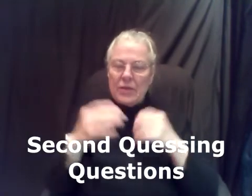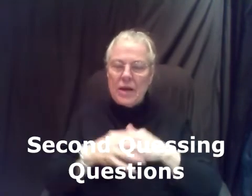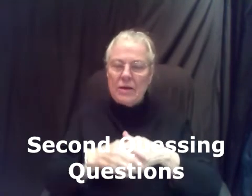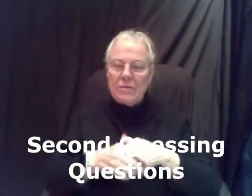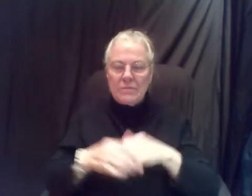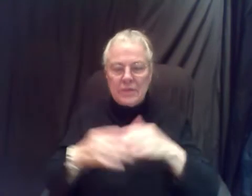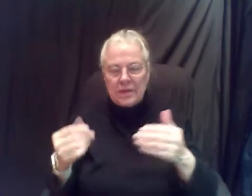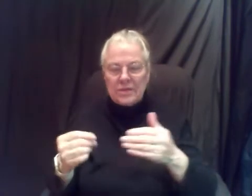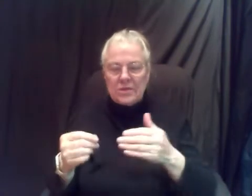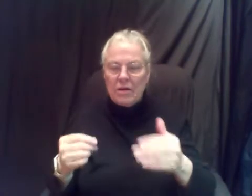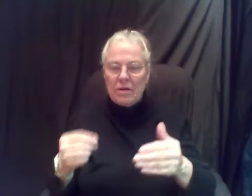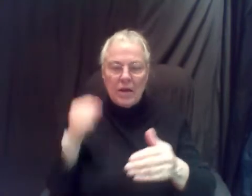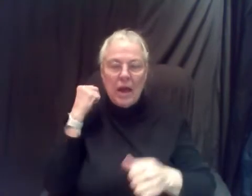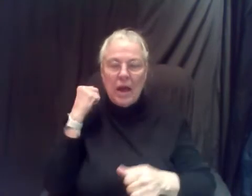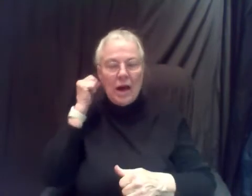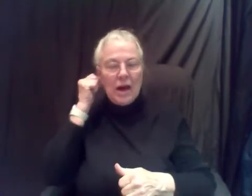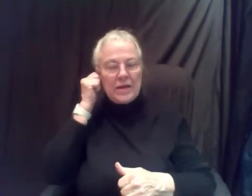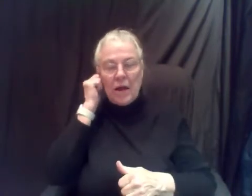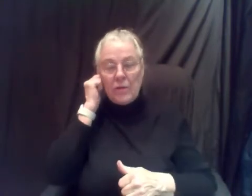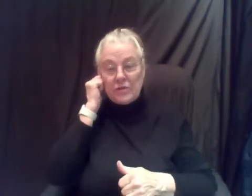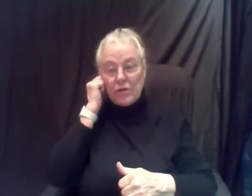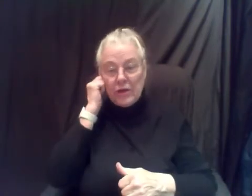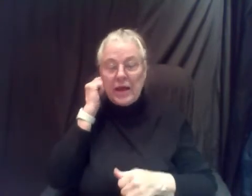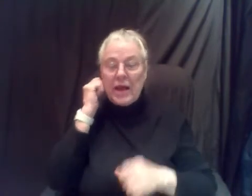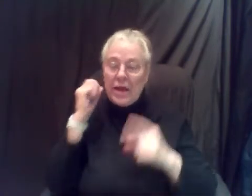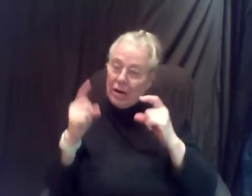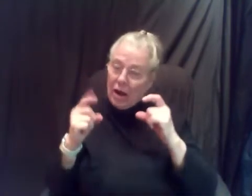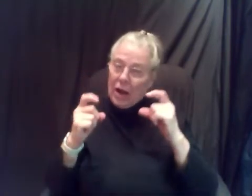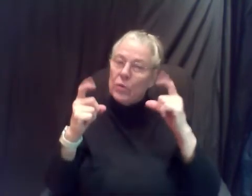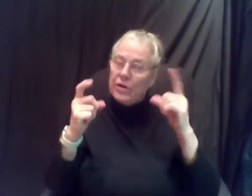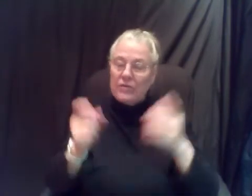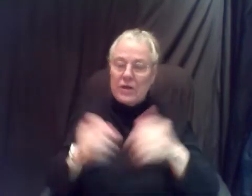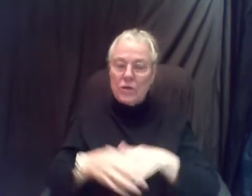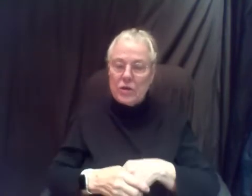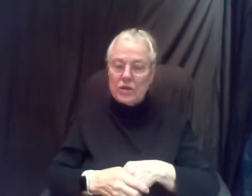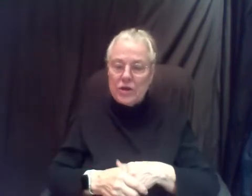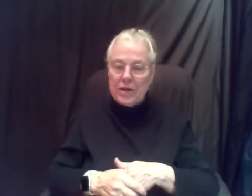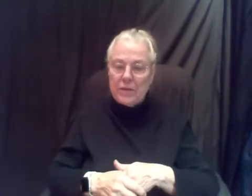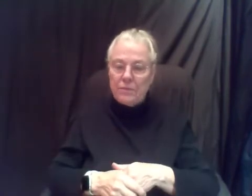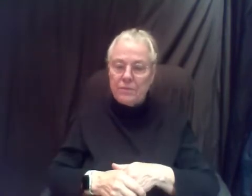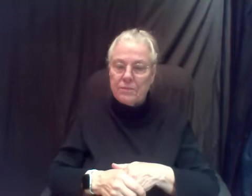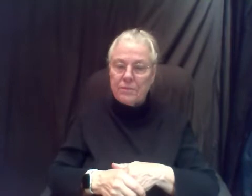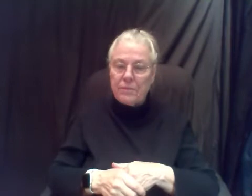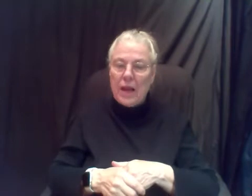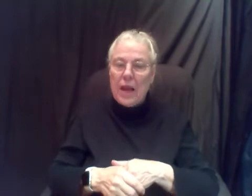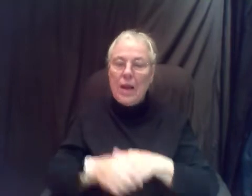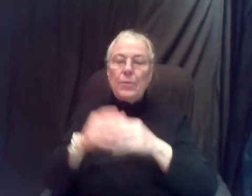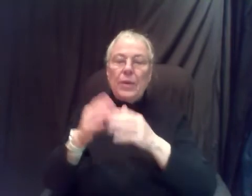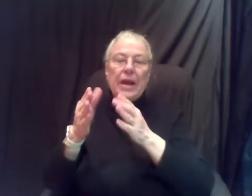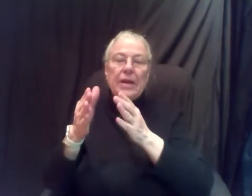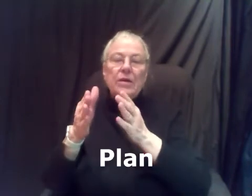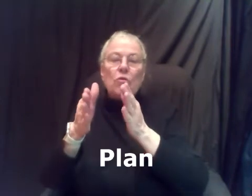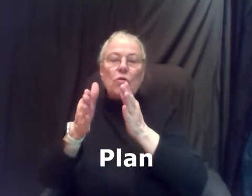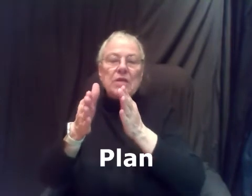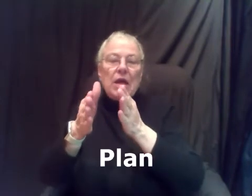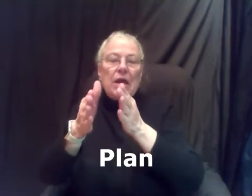And in this song, as I was looking at it, I would have done questioning. Plan, of course,